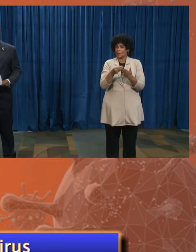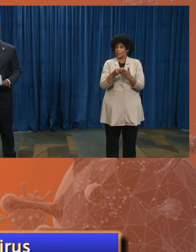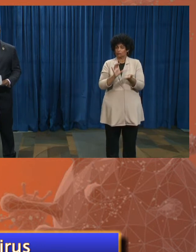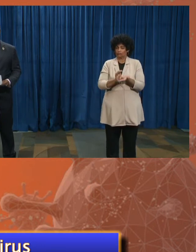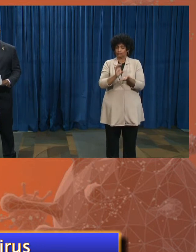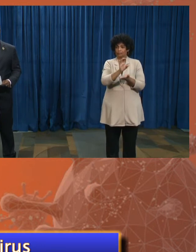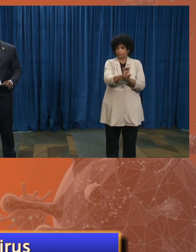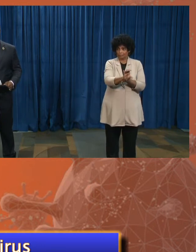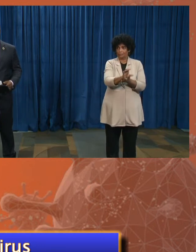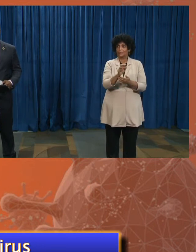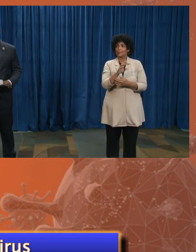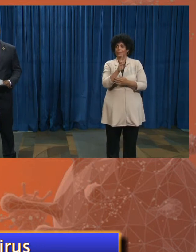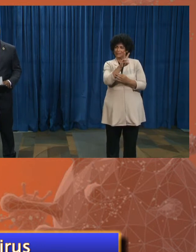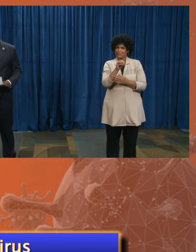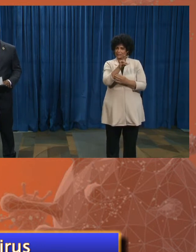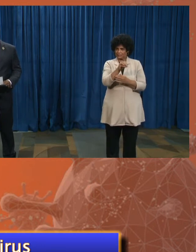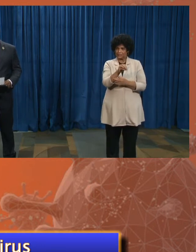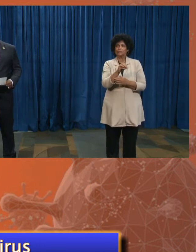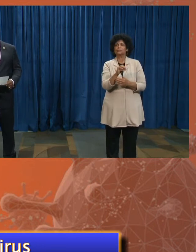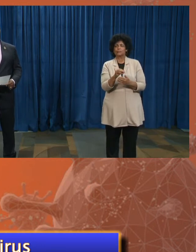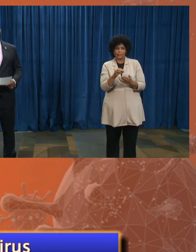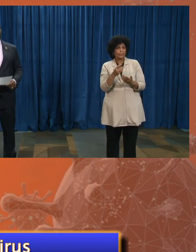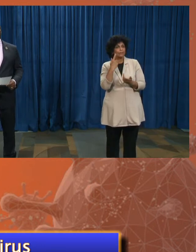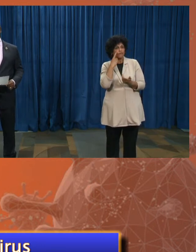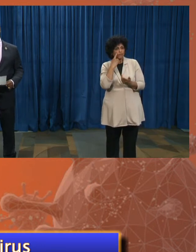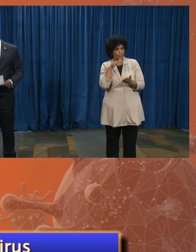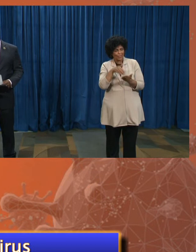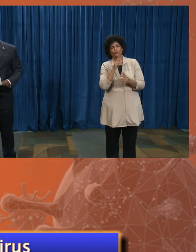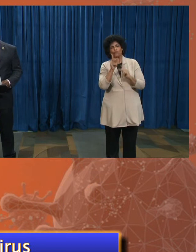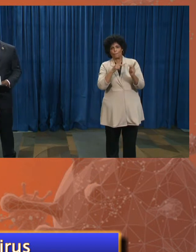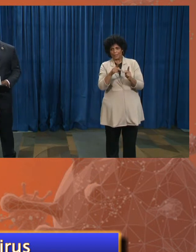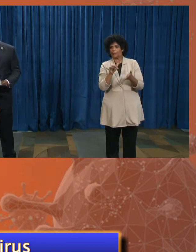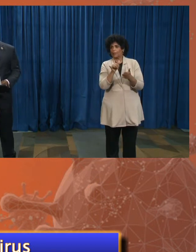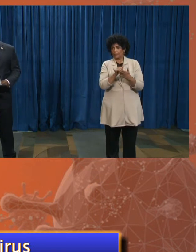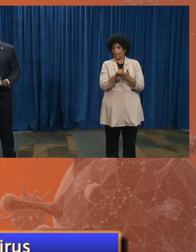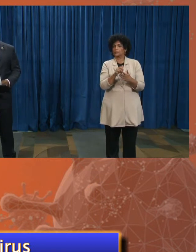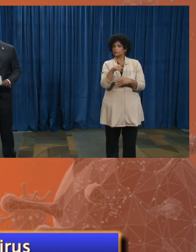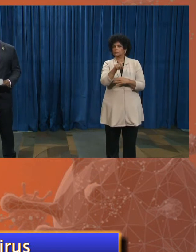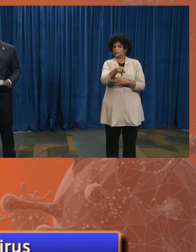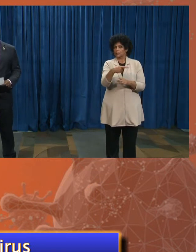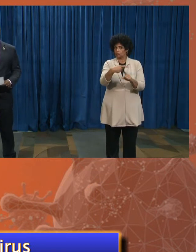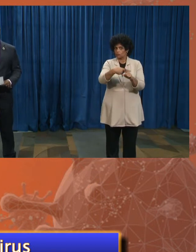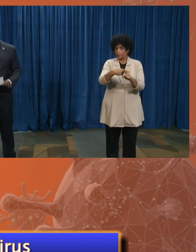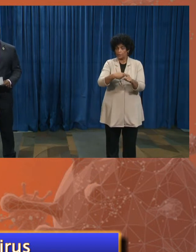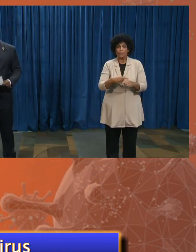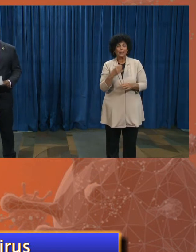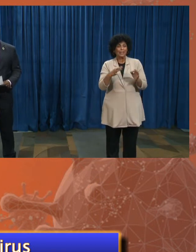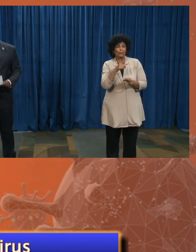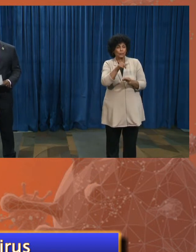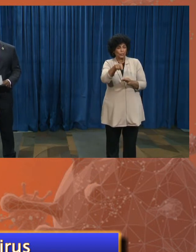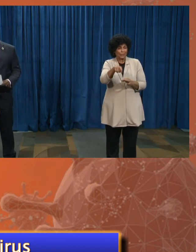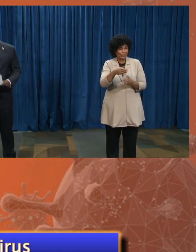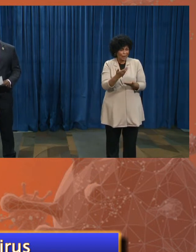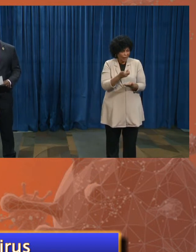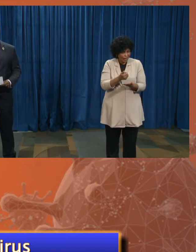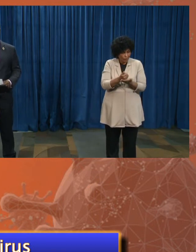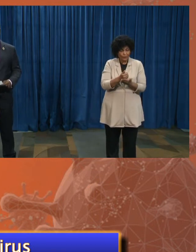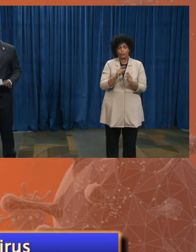homes. Residents who need information about rental assistance can go to